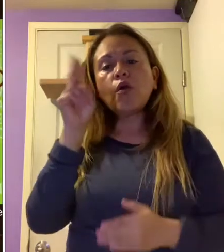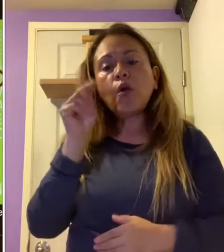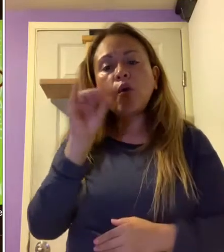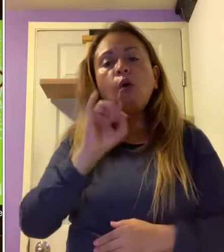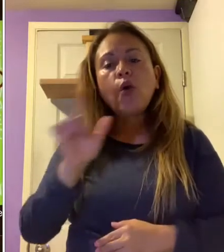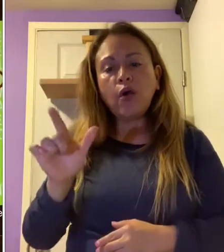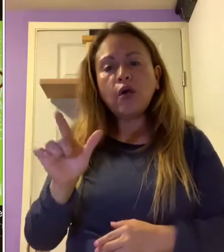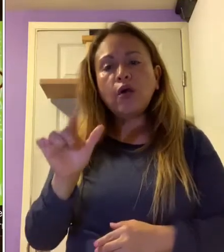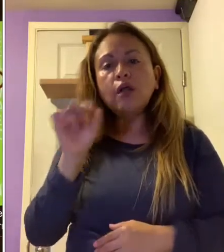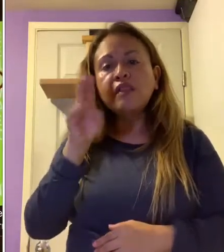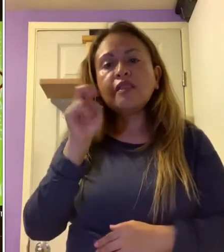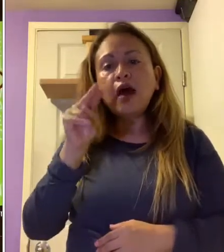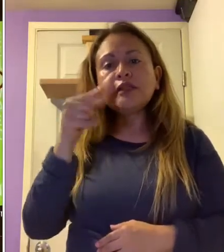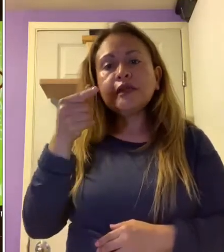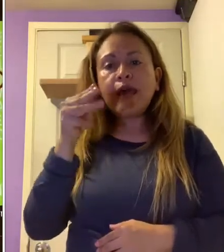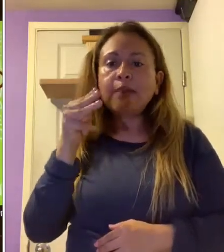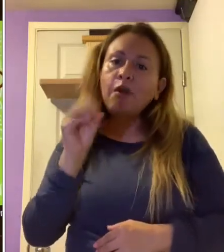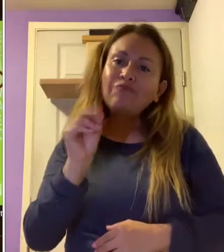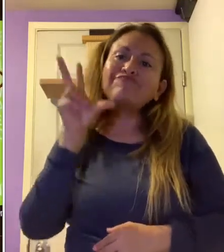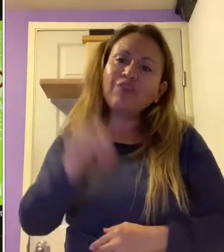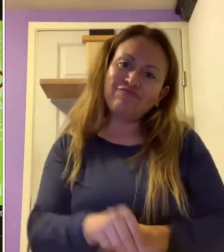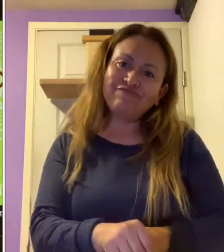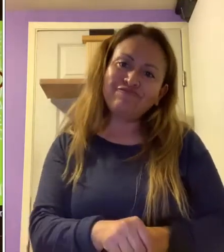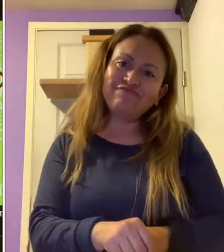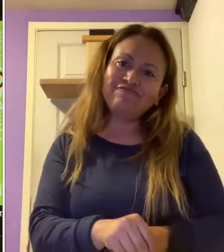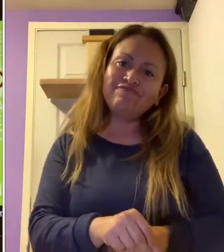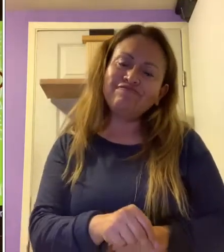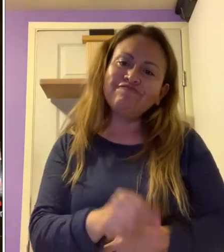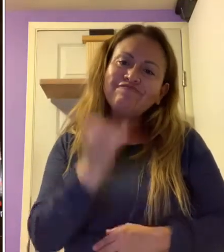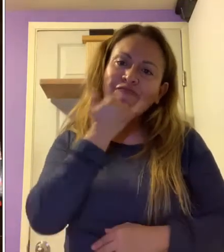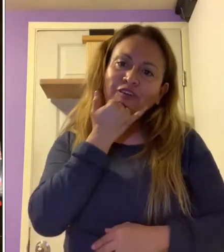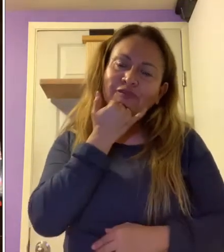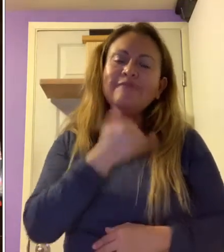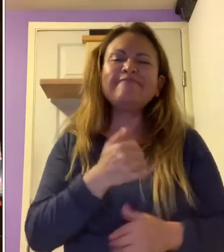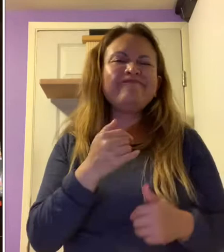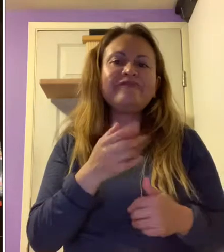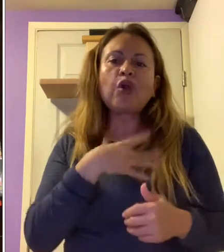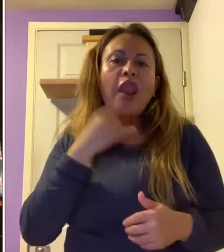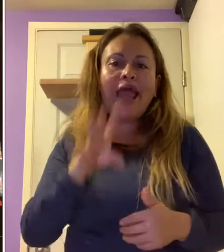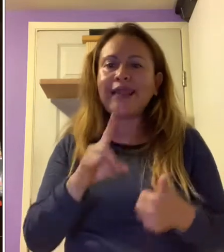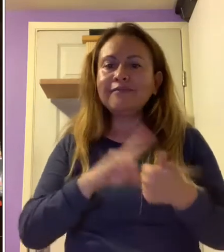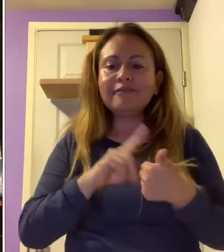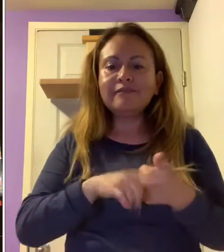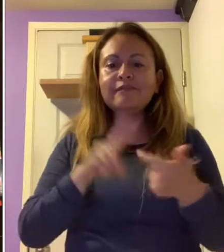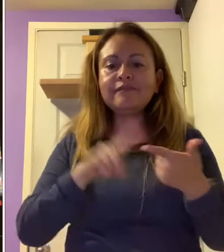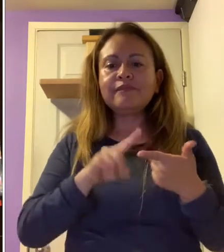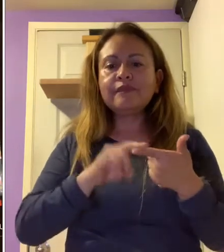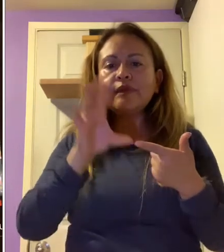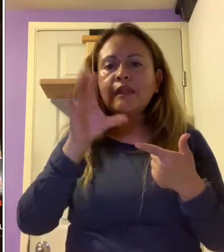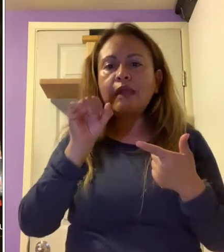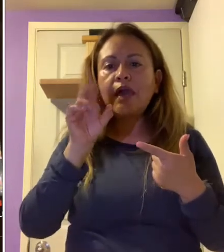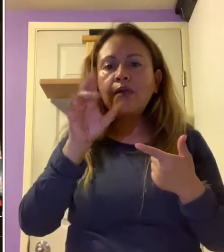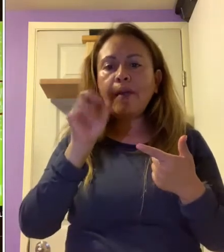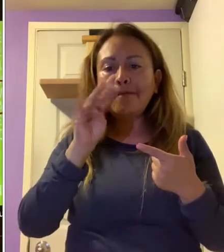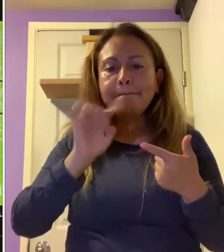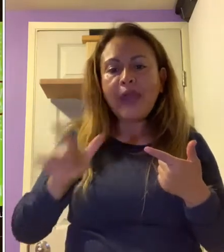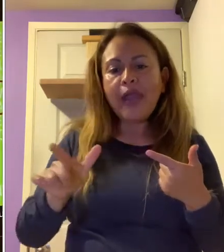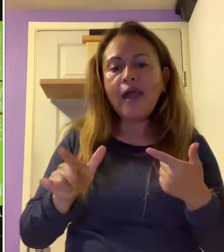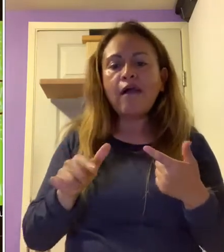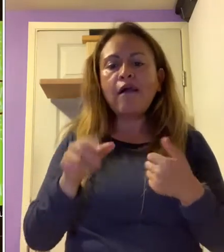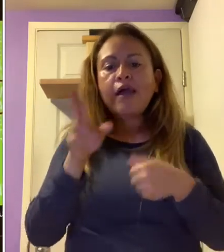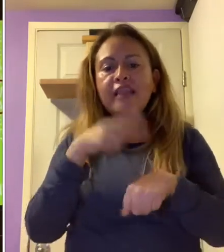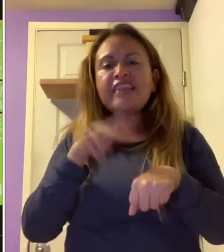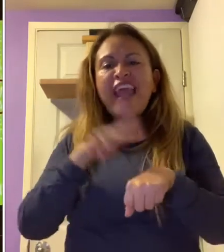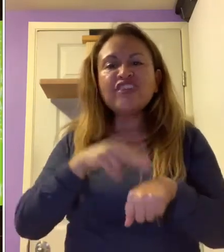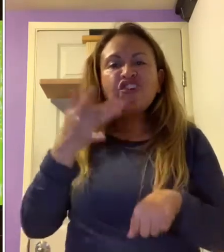ingredients. They're using corn oil. Is it non-GMO? No. So that's strike one. Then we get pretty sketchy, you guys. We got that caramel